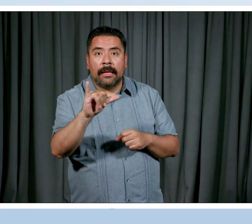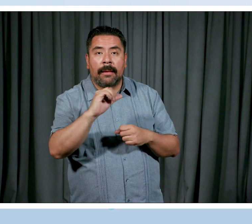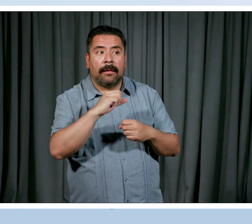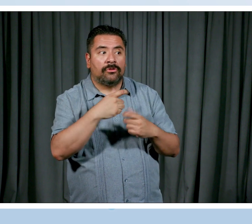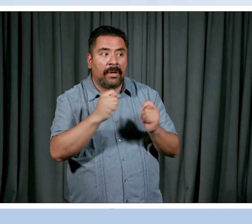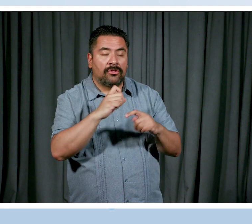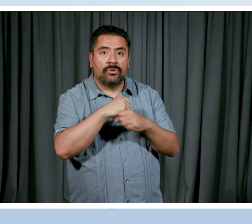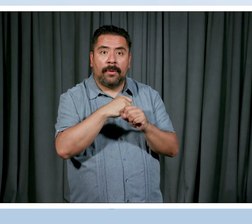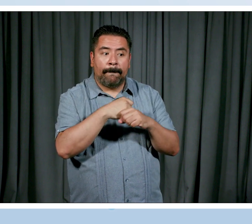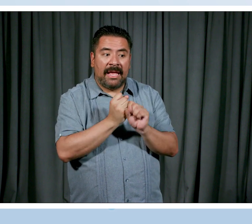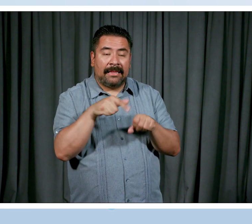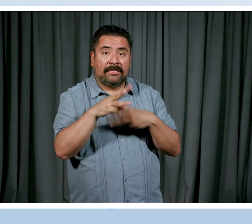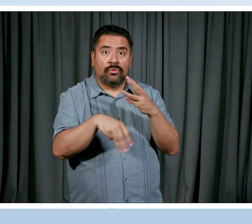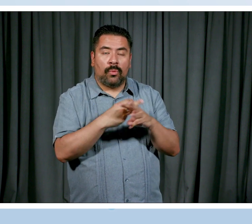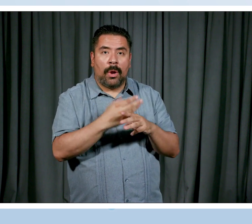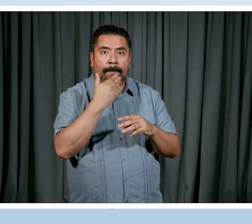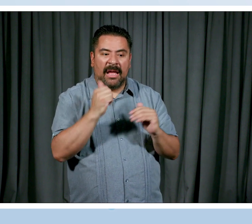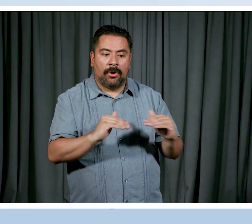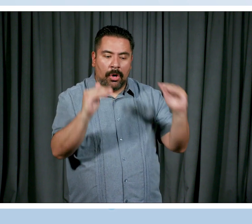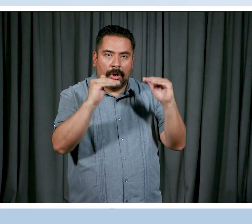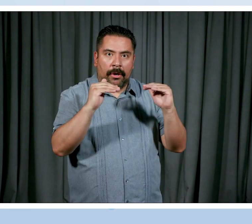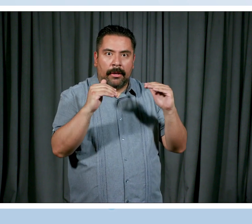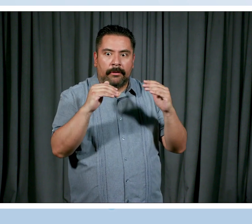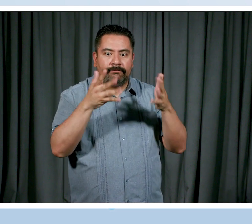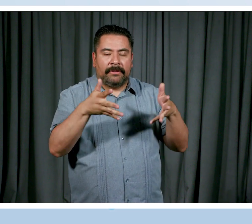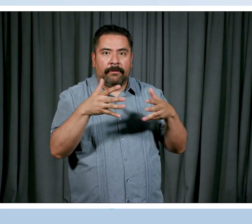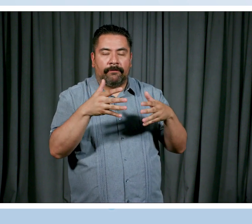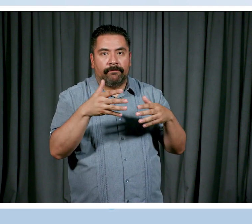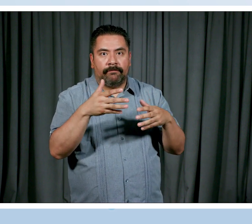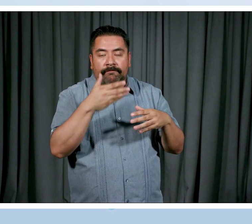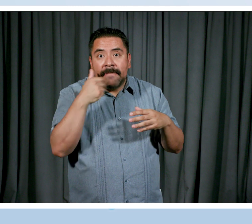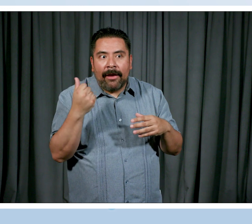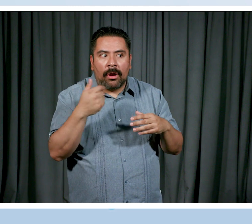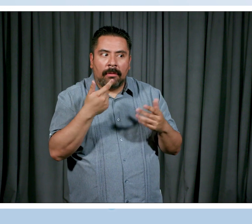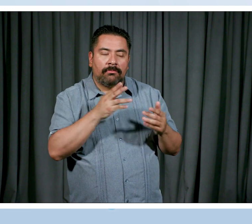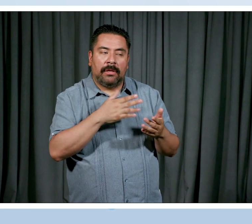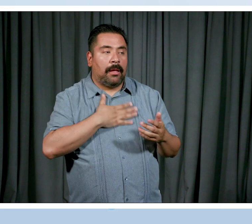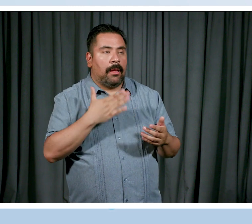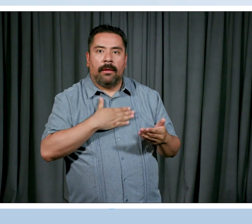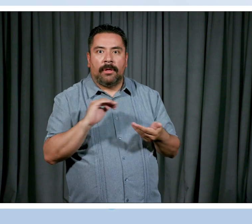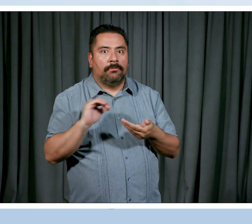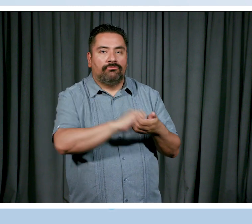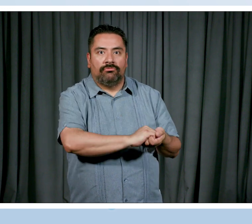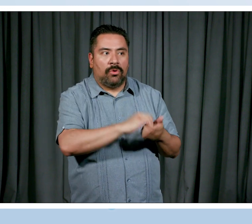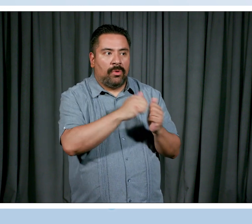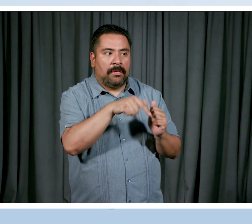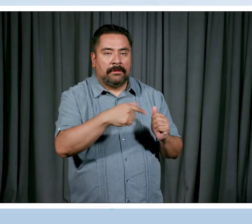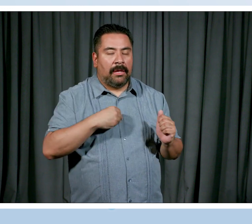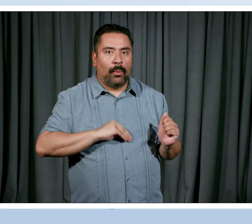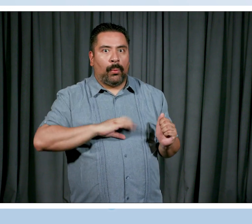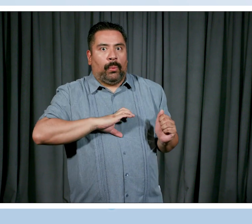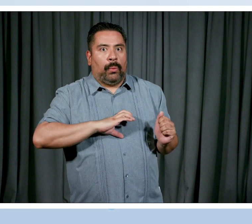this world better and leave it better. I'm really proud to be in this partnership with you guys. It really does. It lifts my soul when I get to